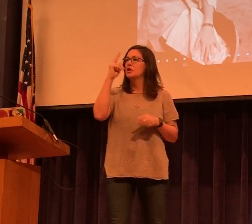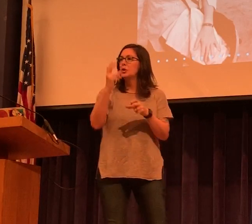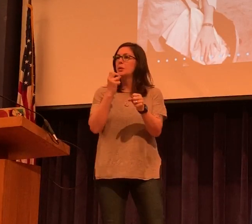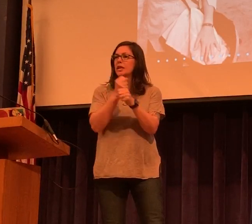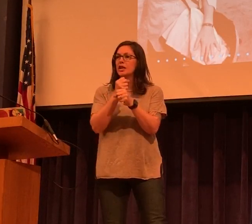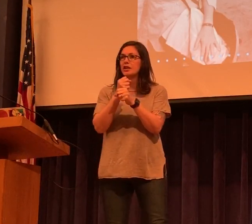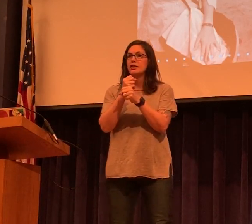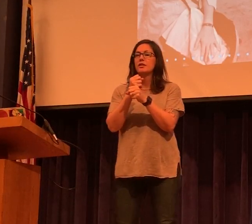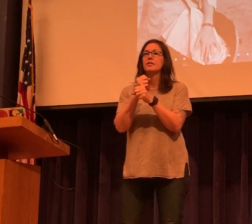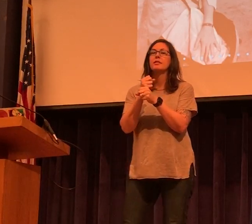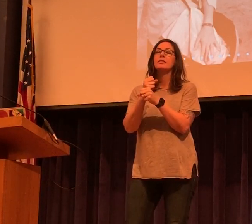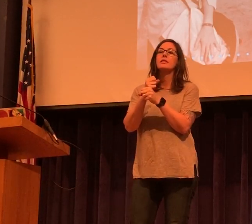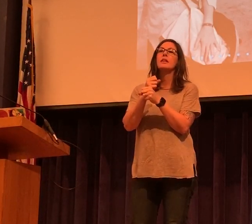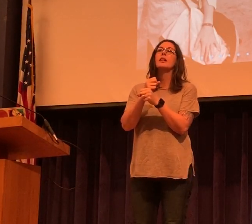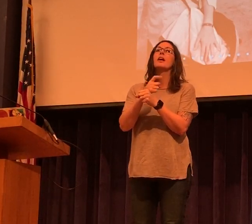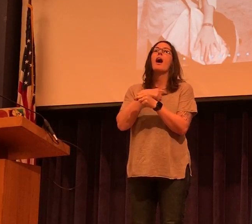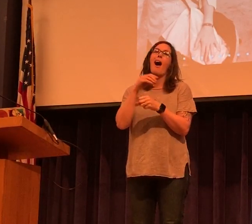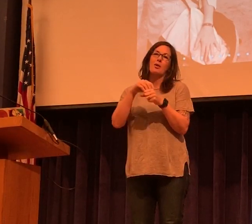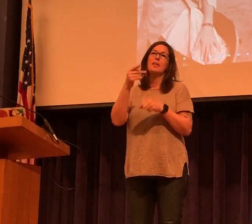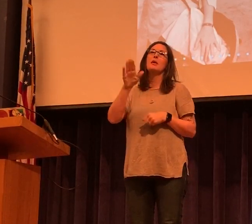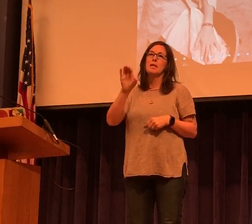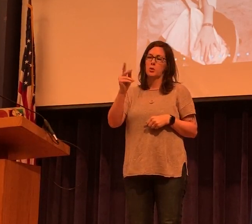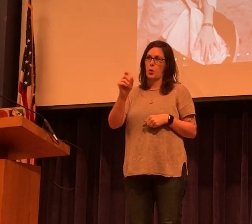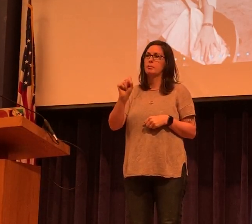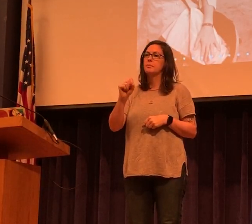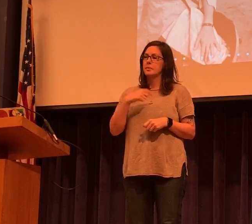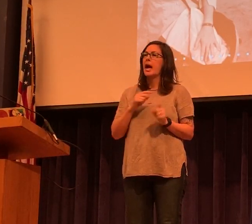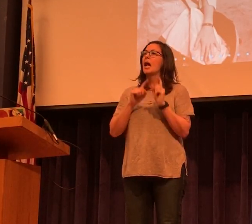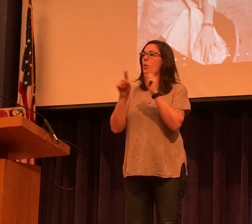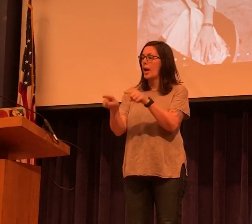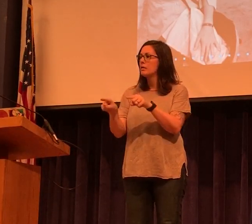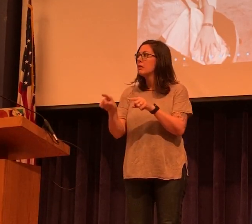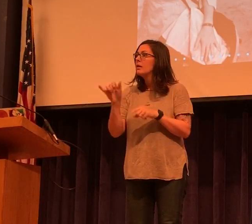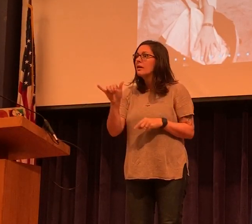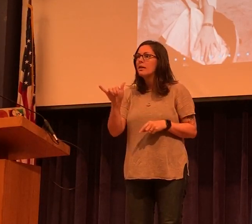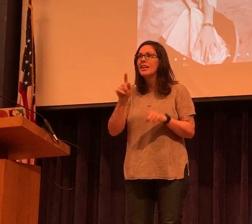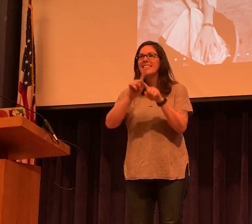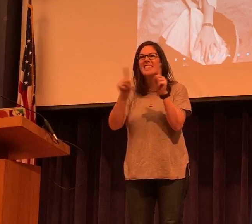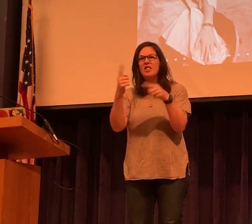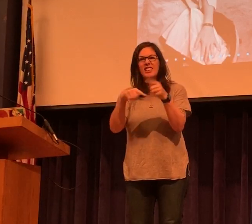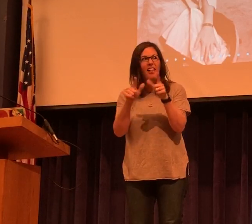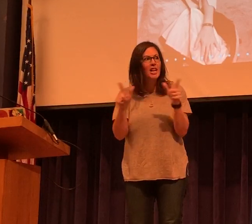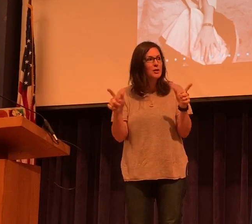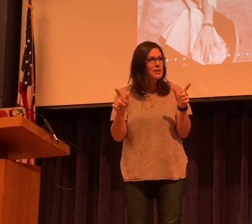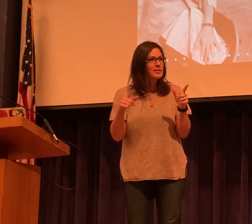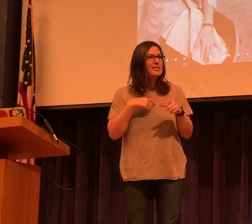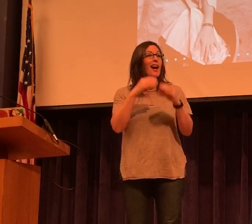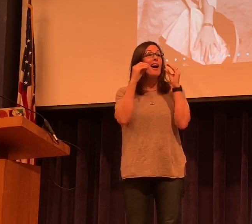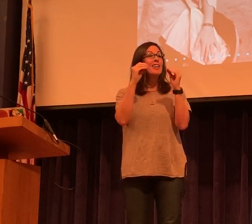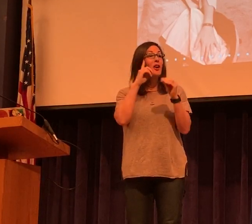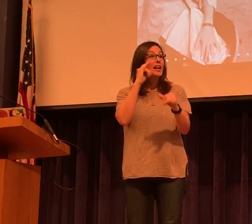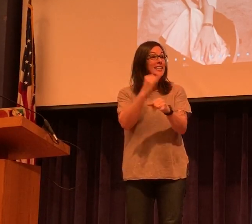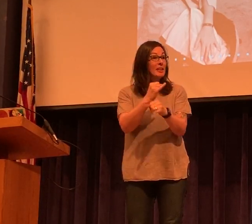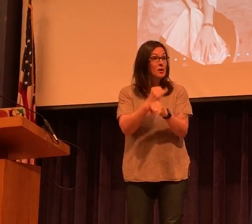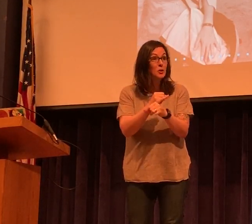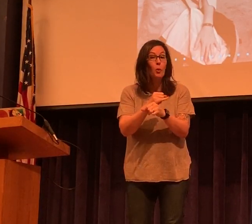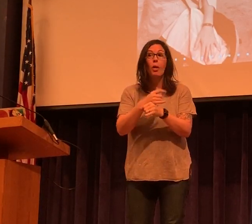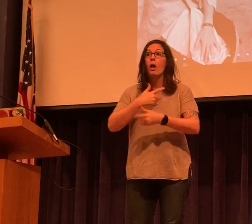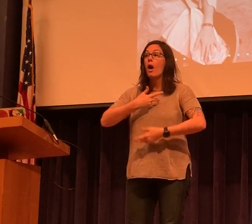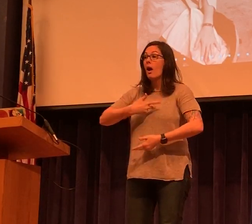I lived in Kenya for 2 years. I was in the Peace Corps. And when I went, I was surprised to find that they used